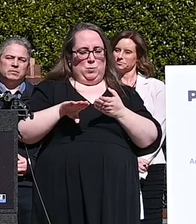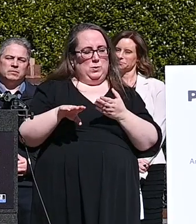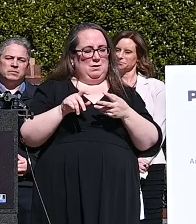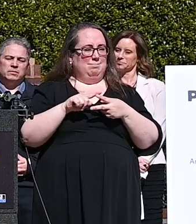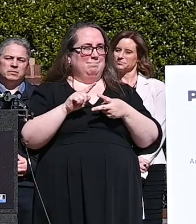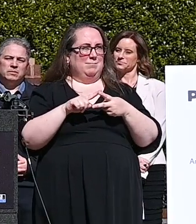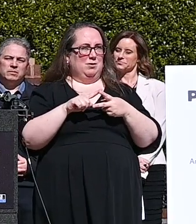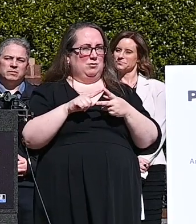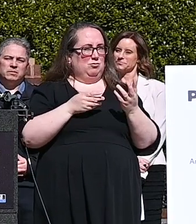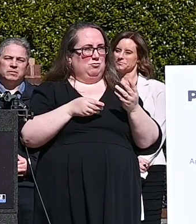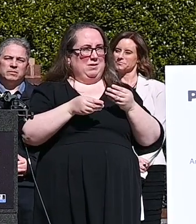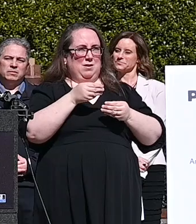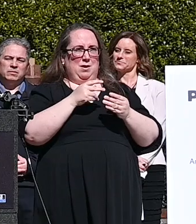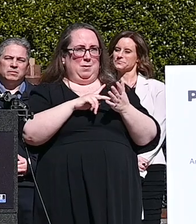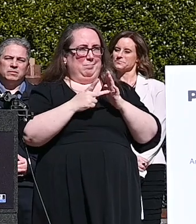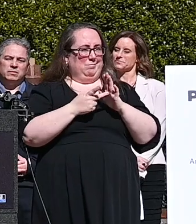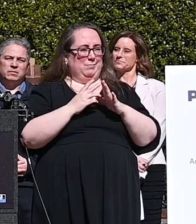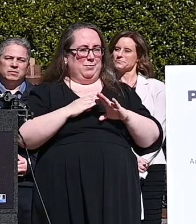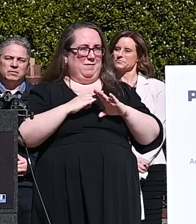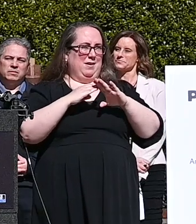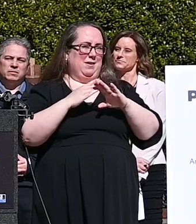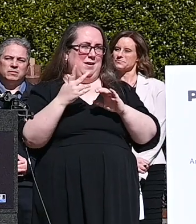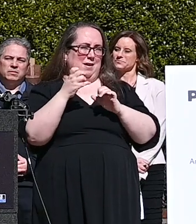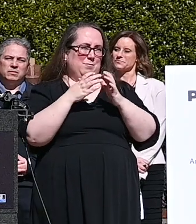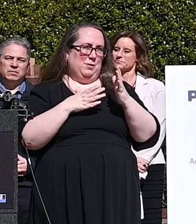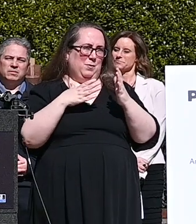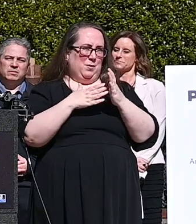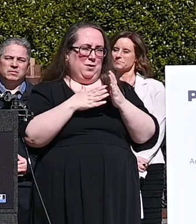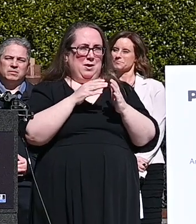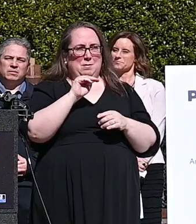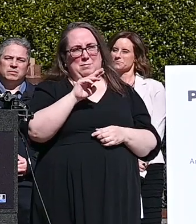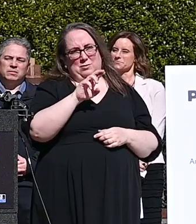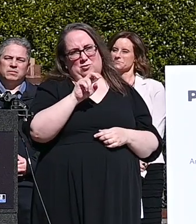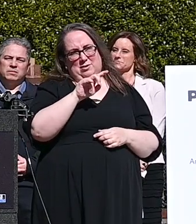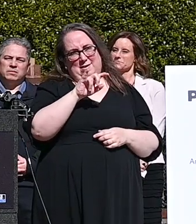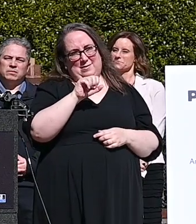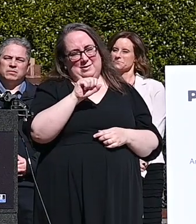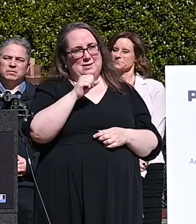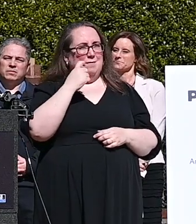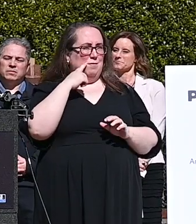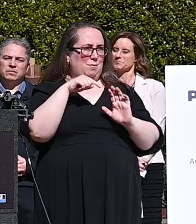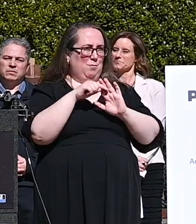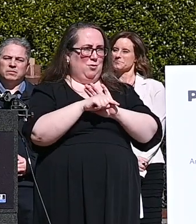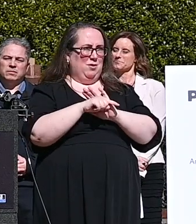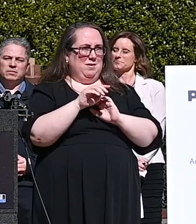immunity, effectively preventing any prosecution of Mr. Davis for the